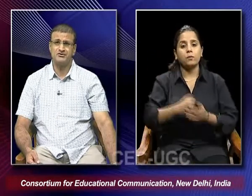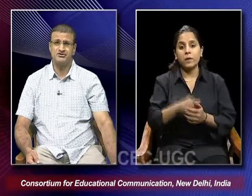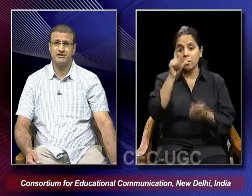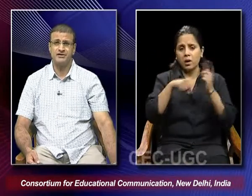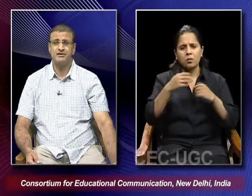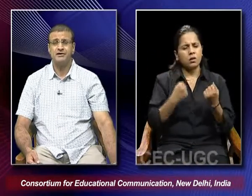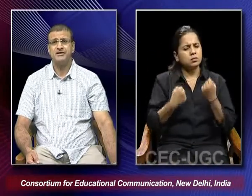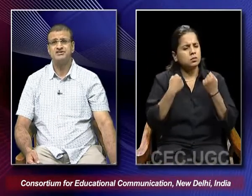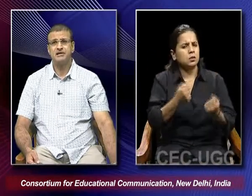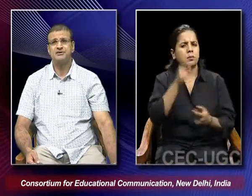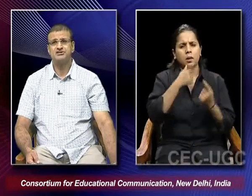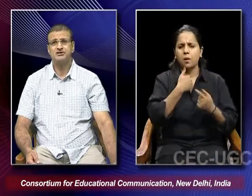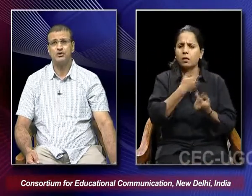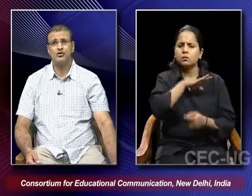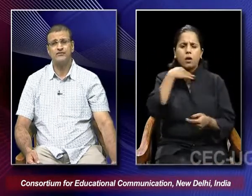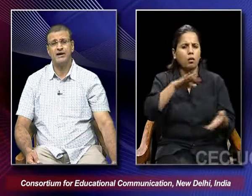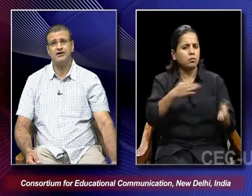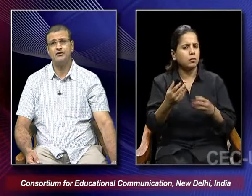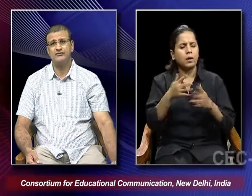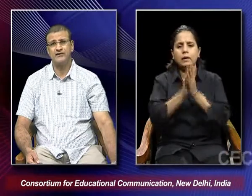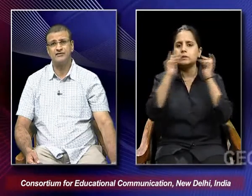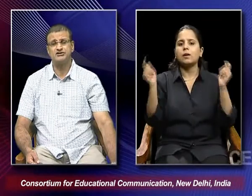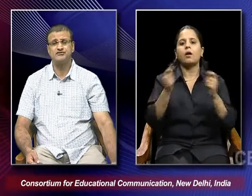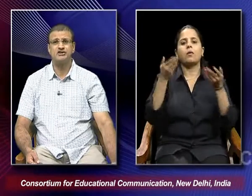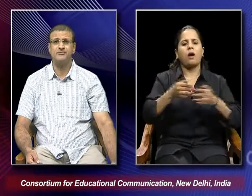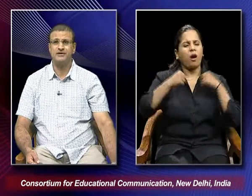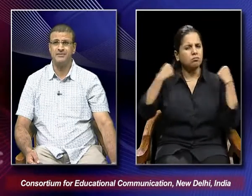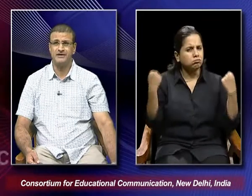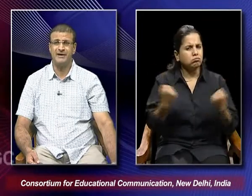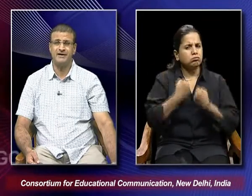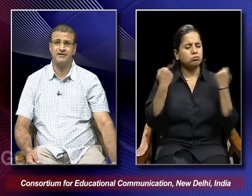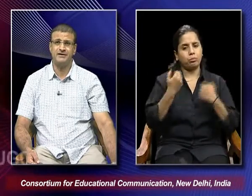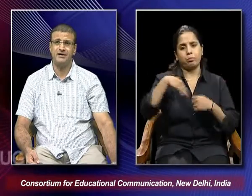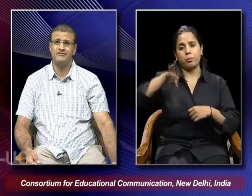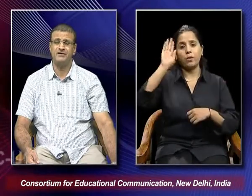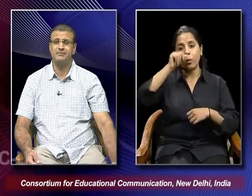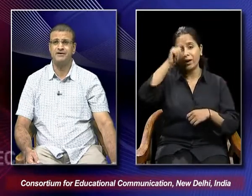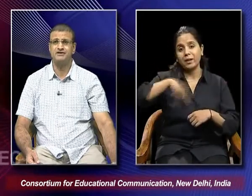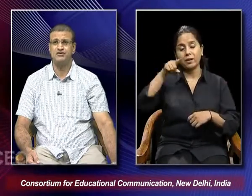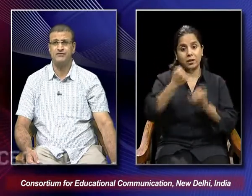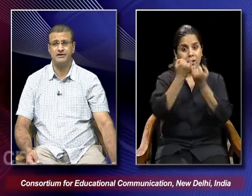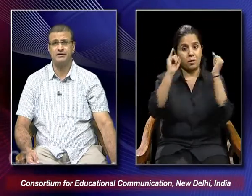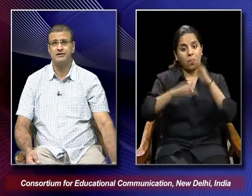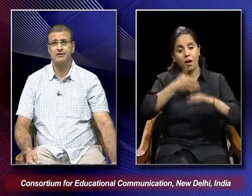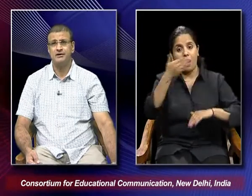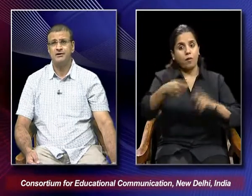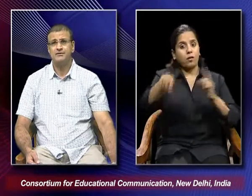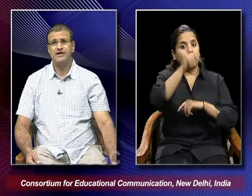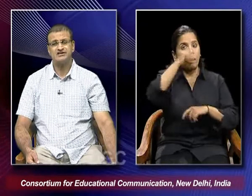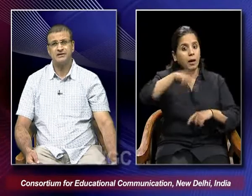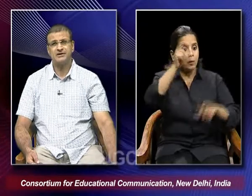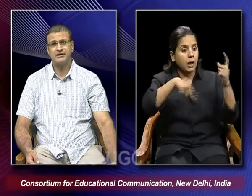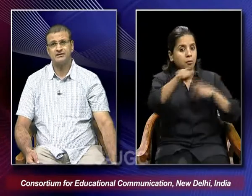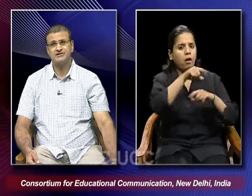which was there, in celebration of the kind of efforts which have been made by India after independence of India, we